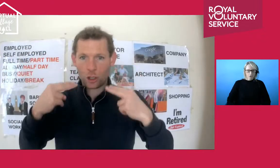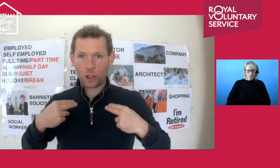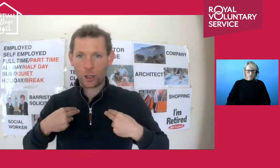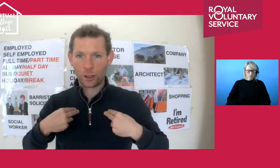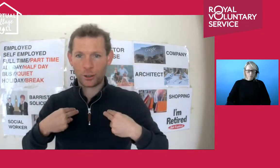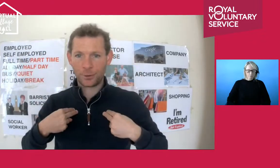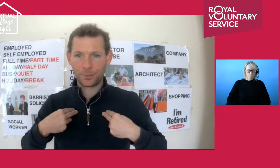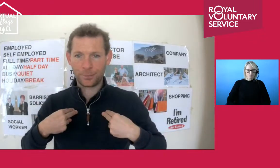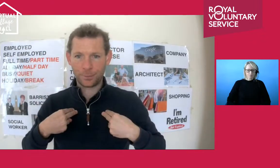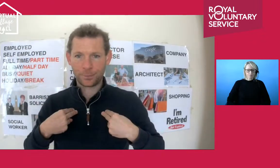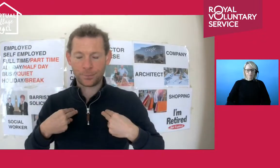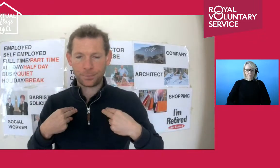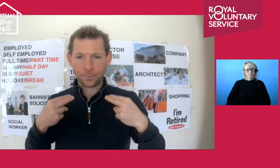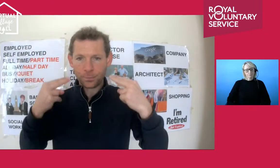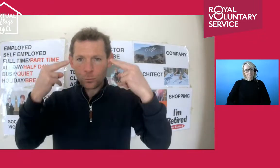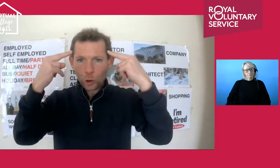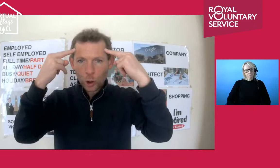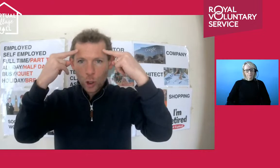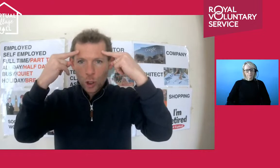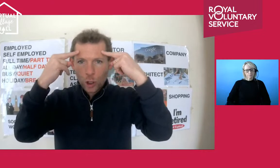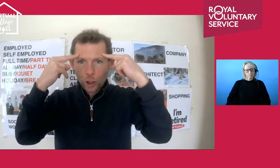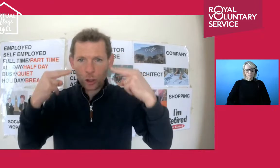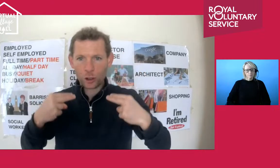And nurse,